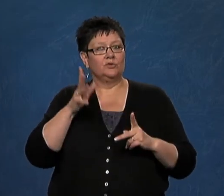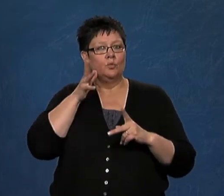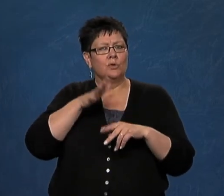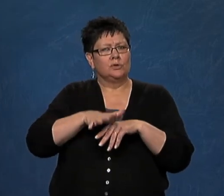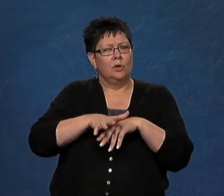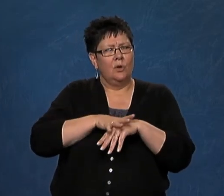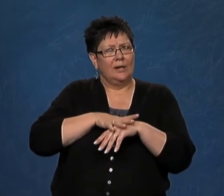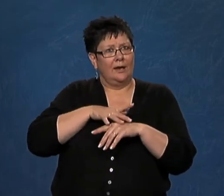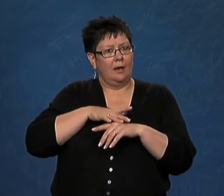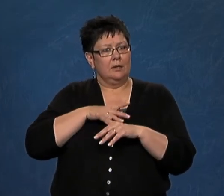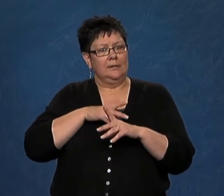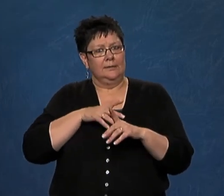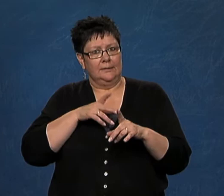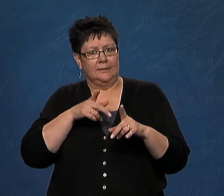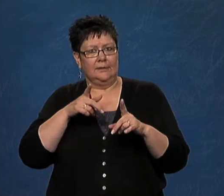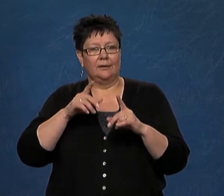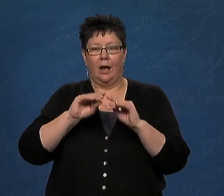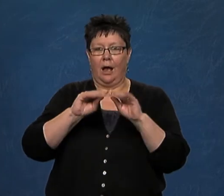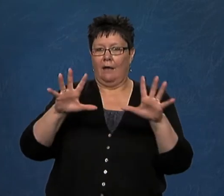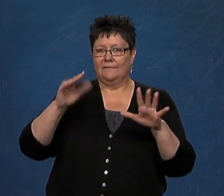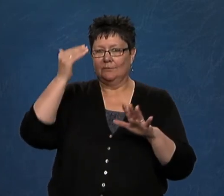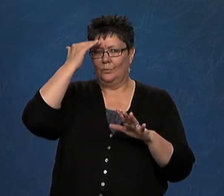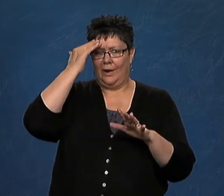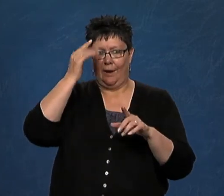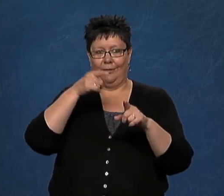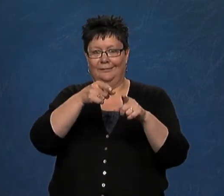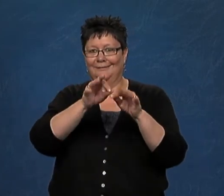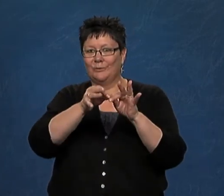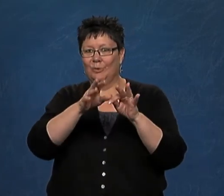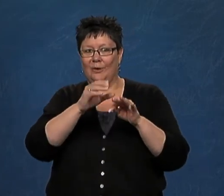if the deaf person sometimes signs slow